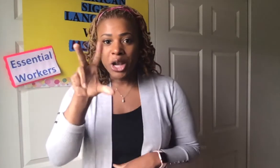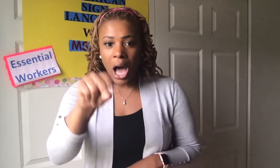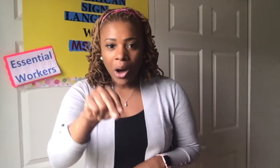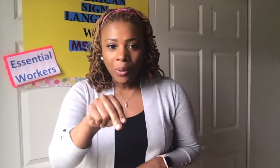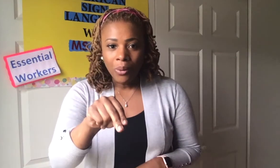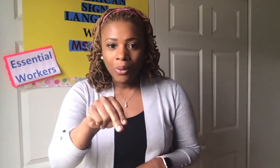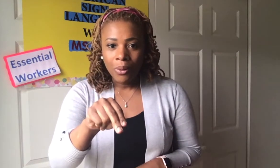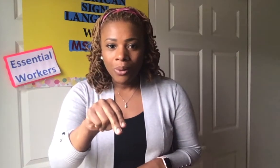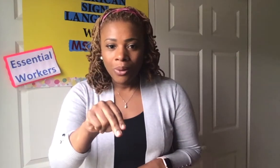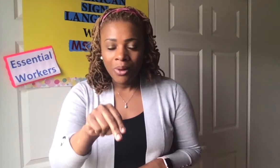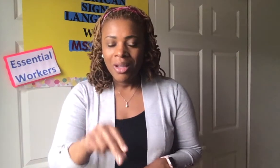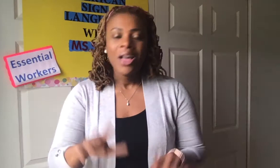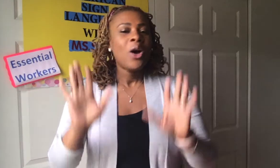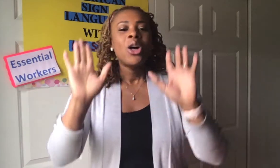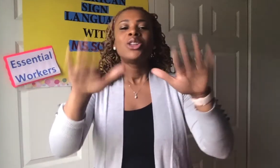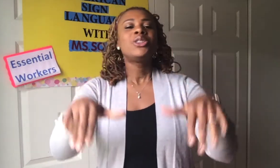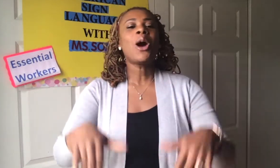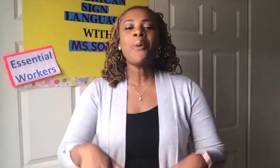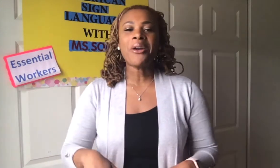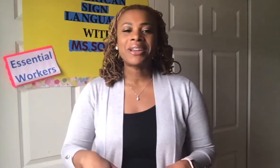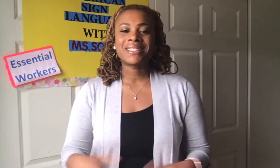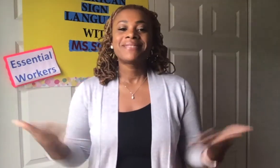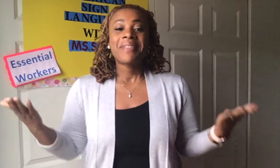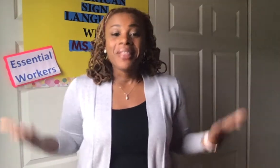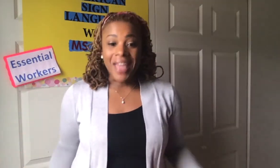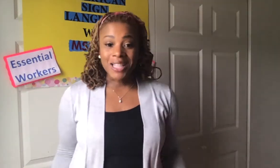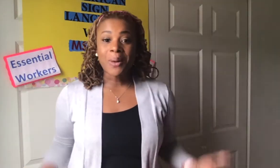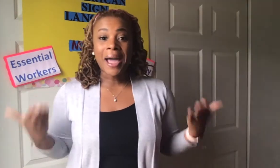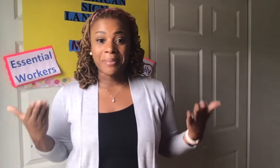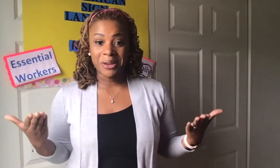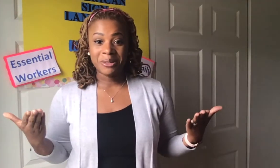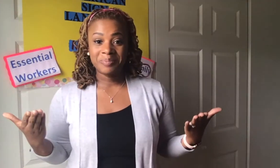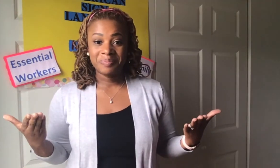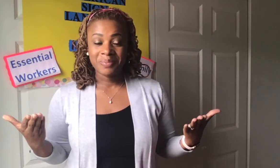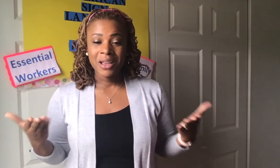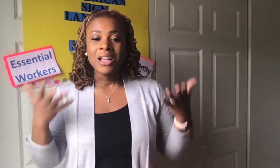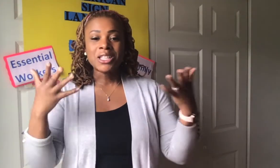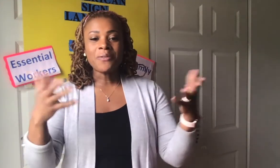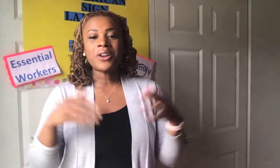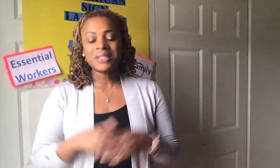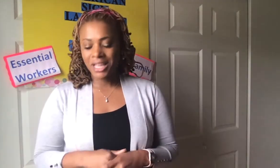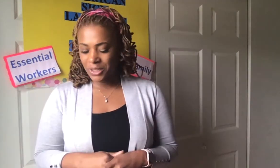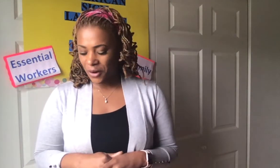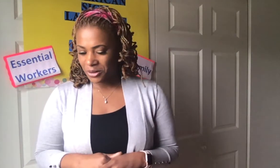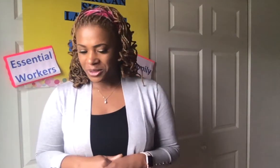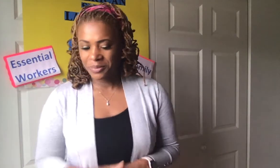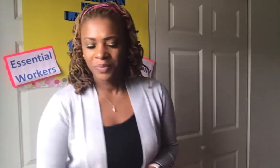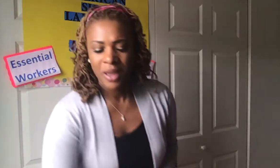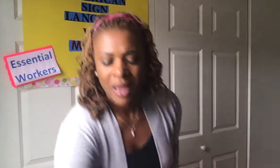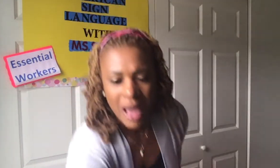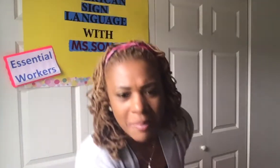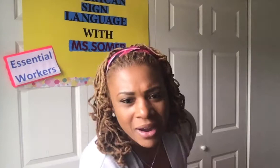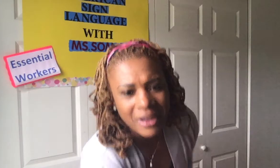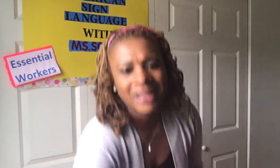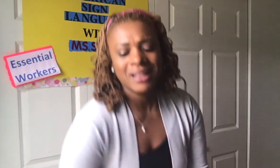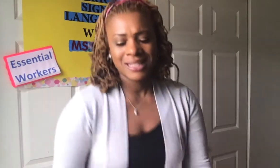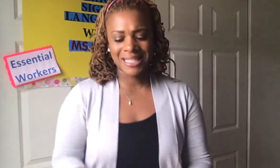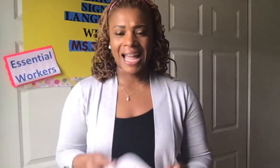No? No worries. That's why I'm here. So first things first, American Sign